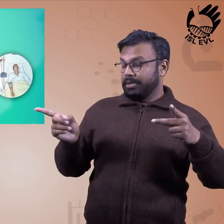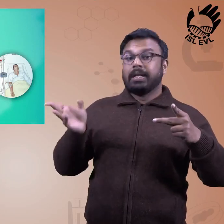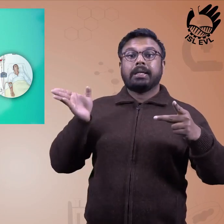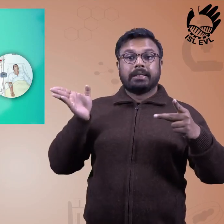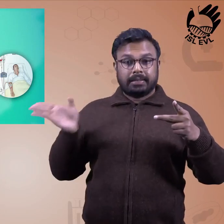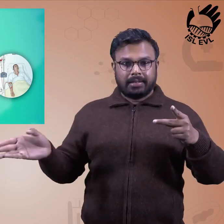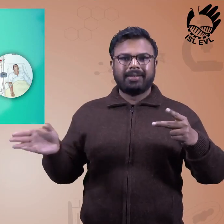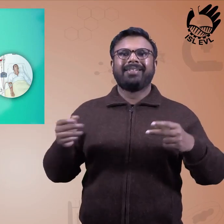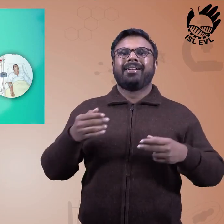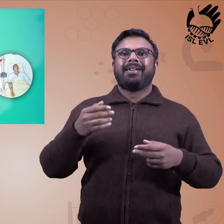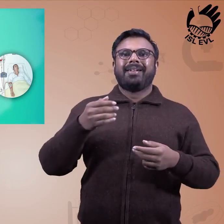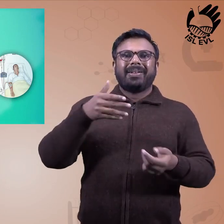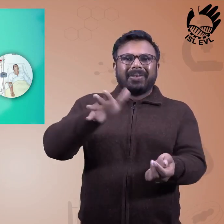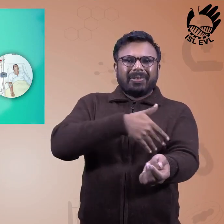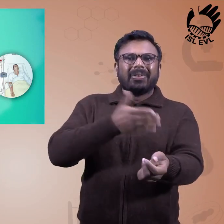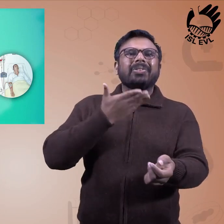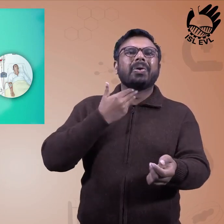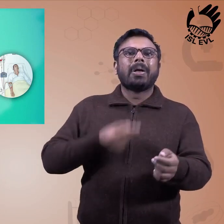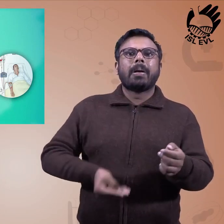second,